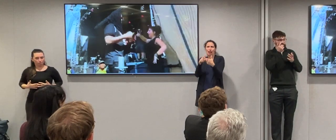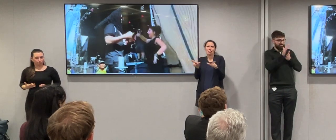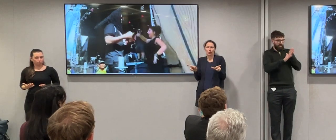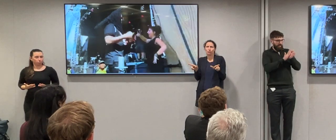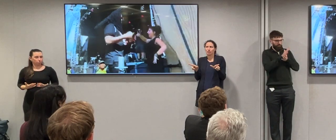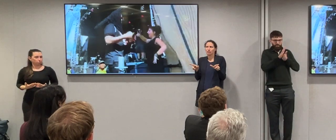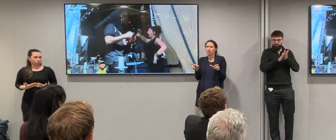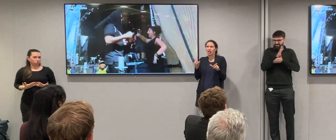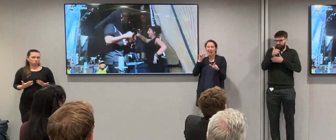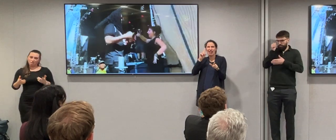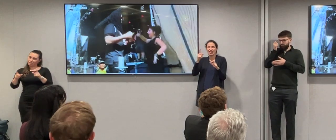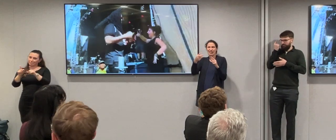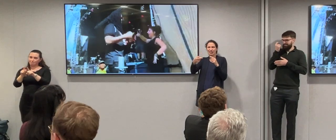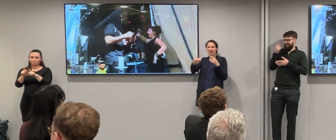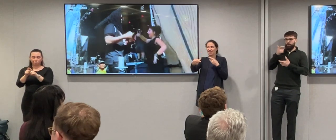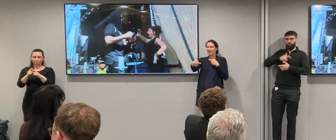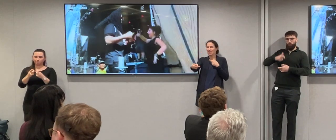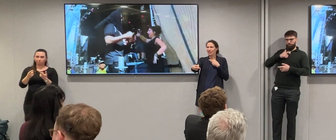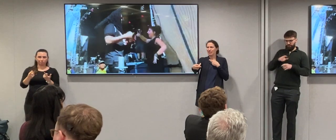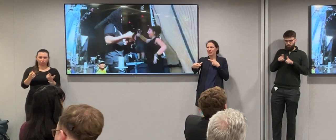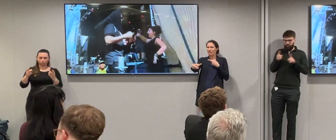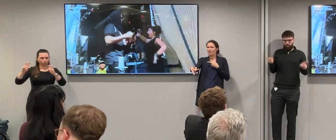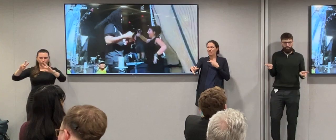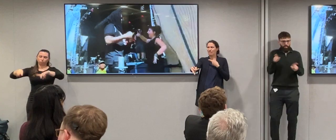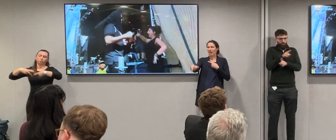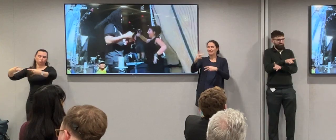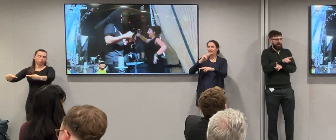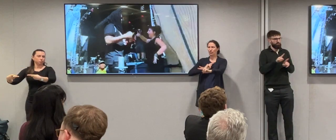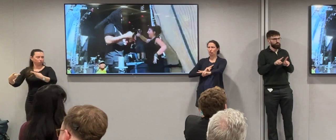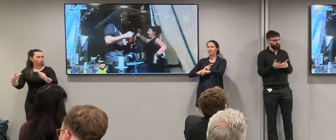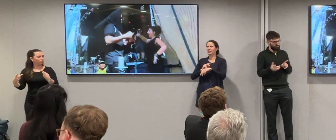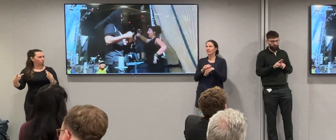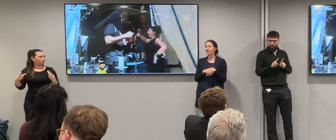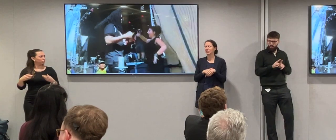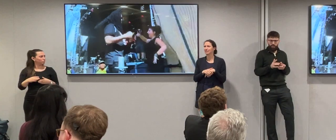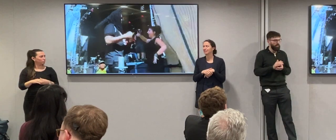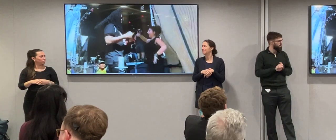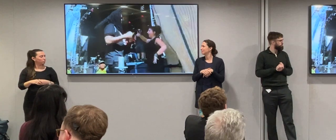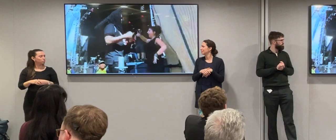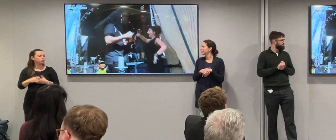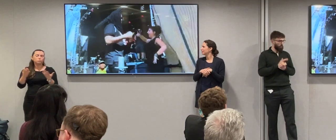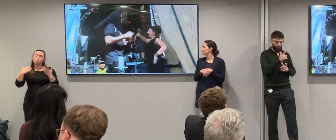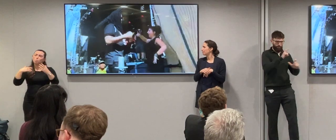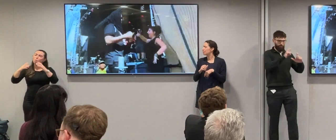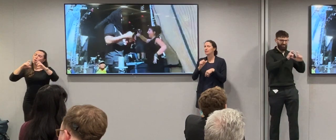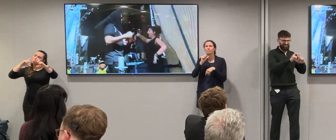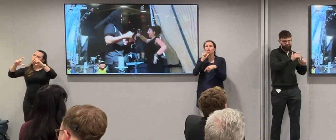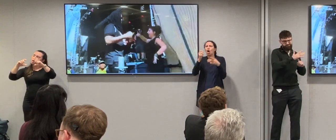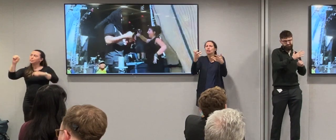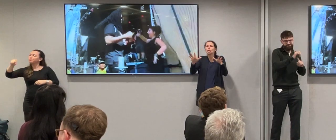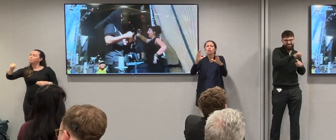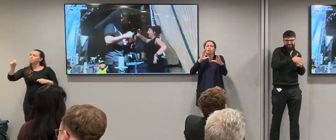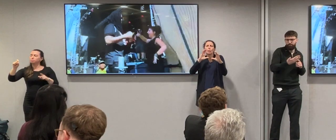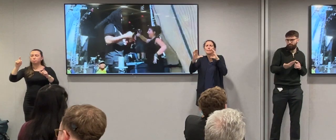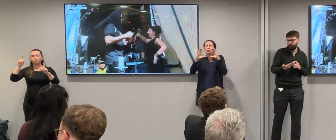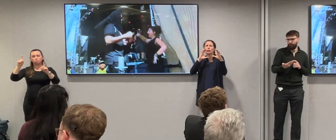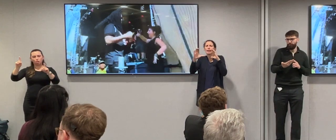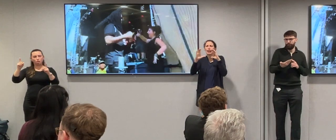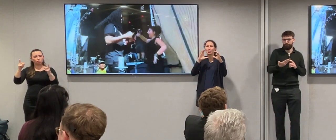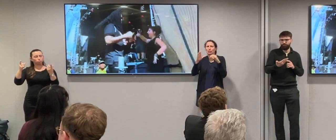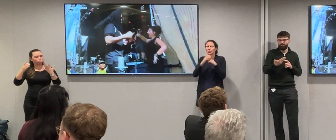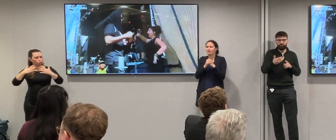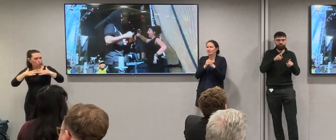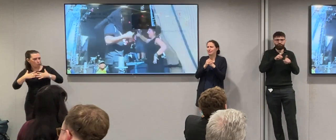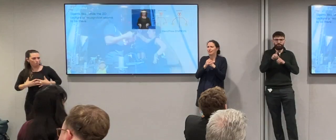believe vice versa, right? So it's not only about communication, but it's also about